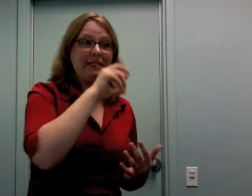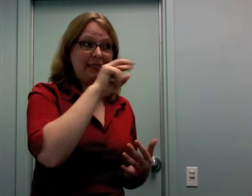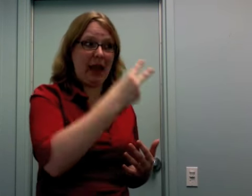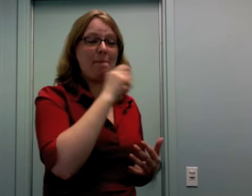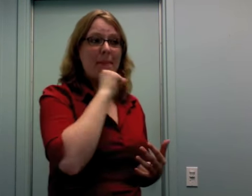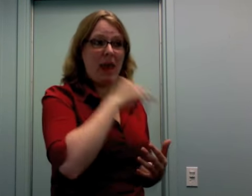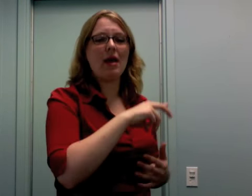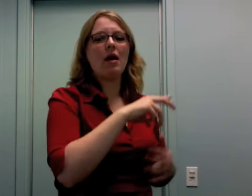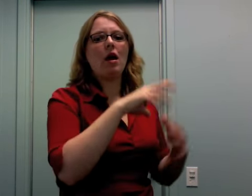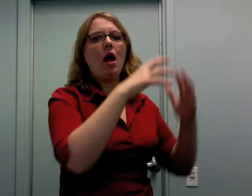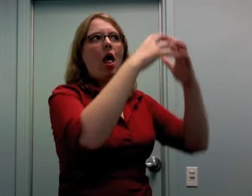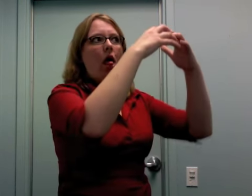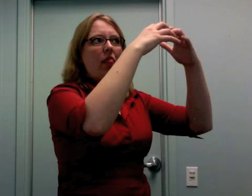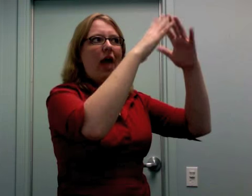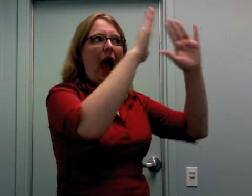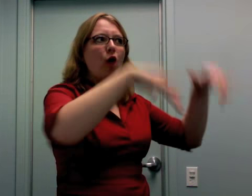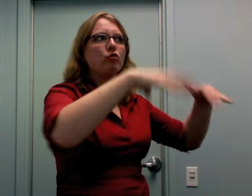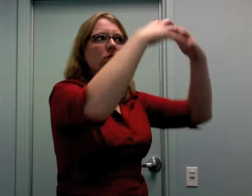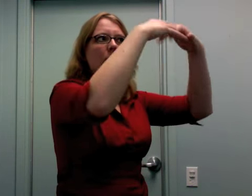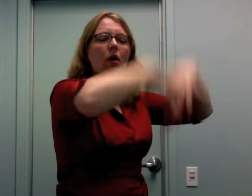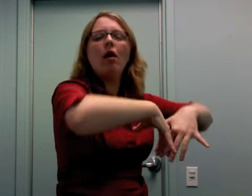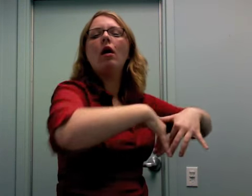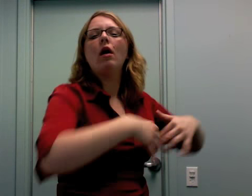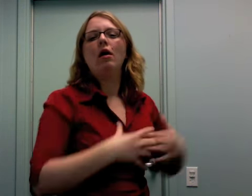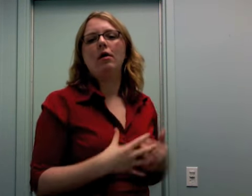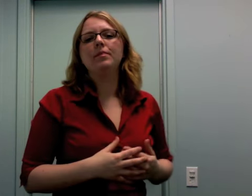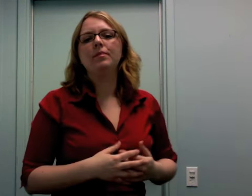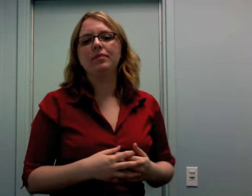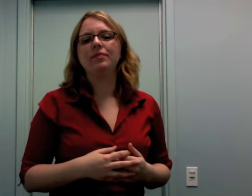Then he tries to blow down the house of the third little pig.